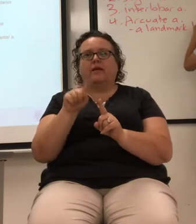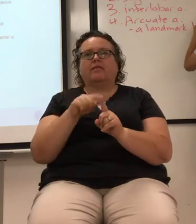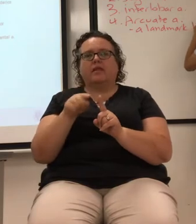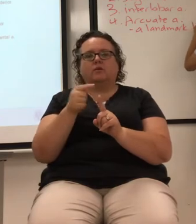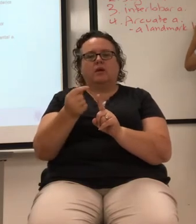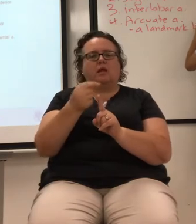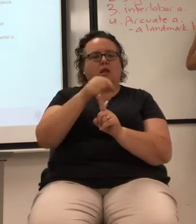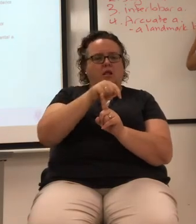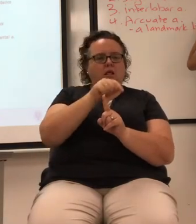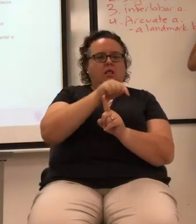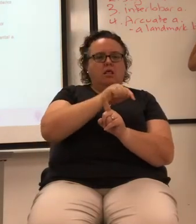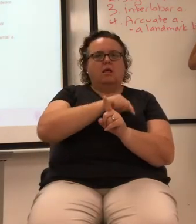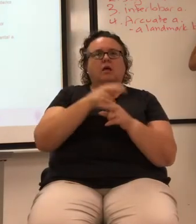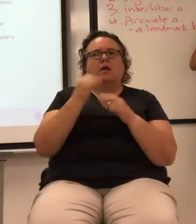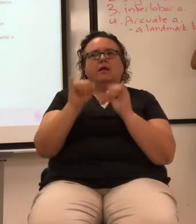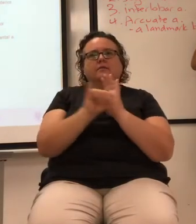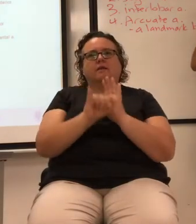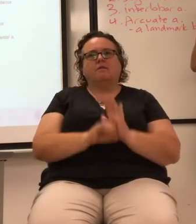between